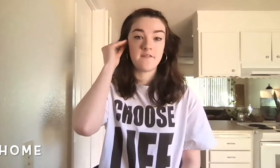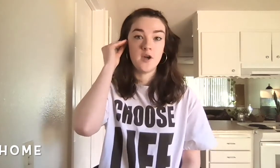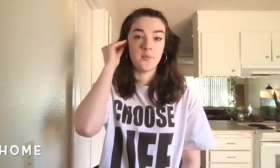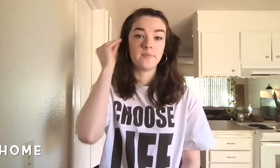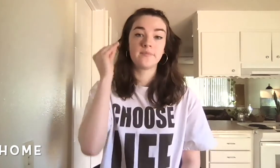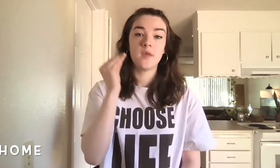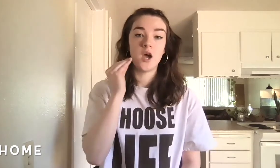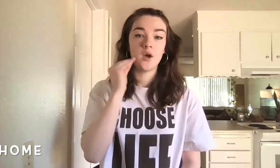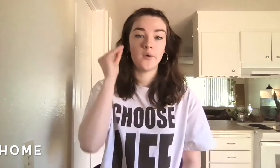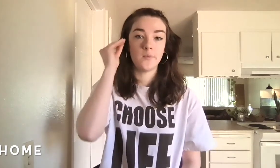home. Home.